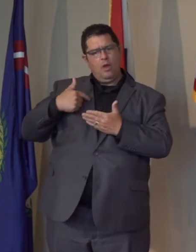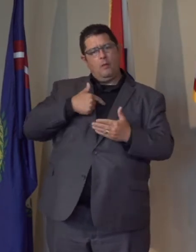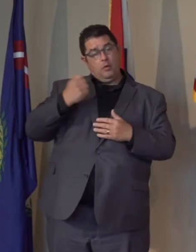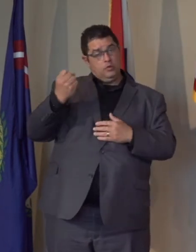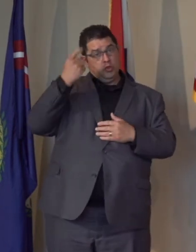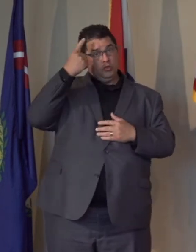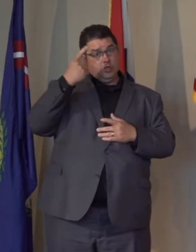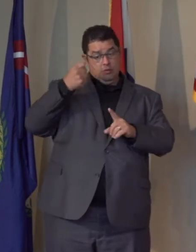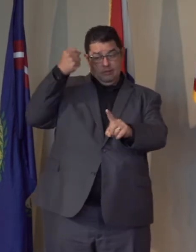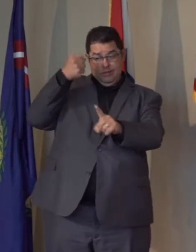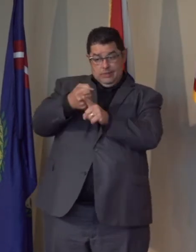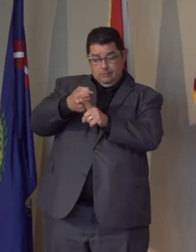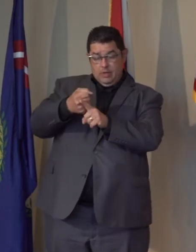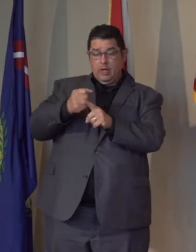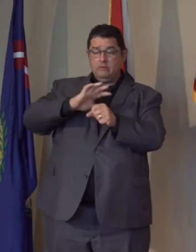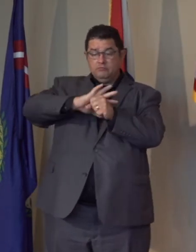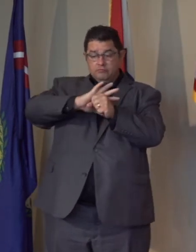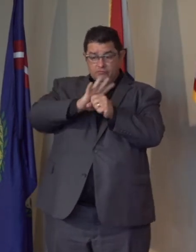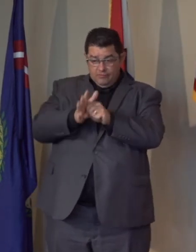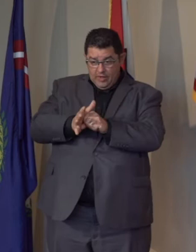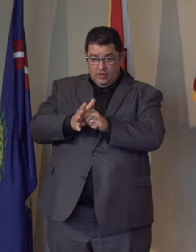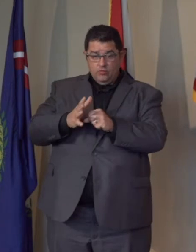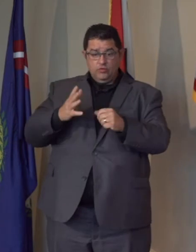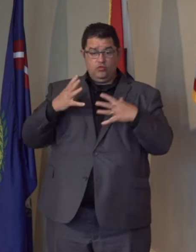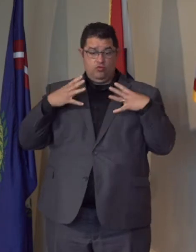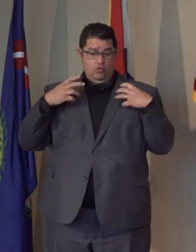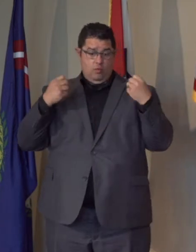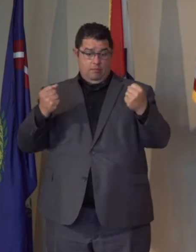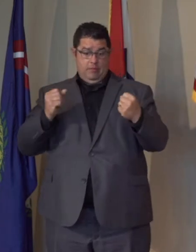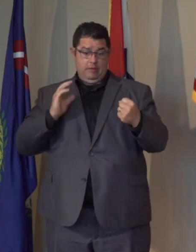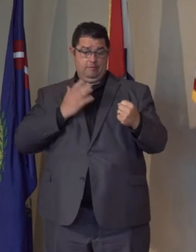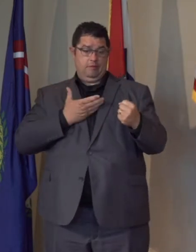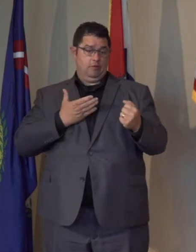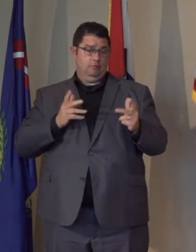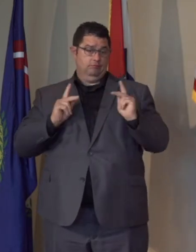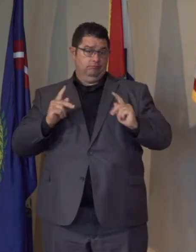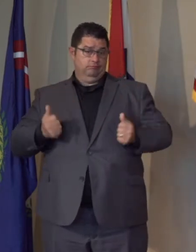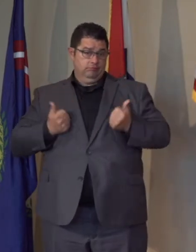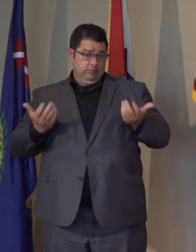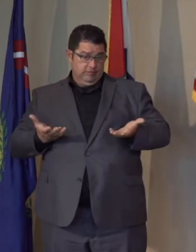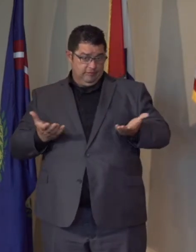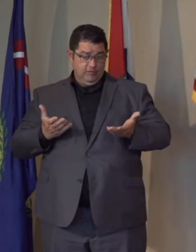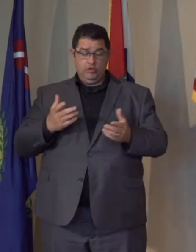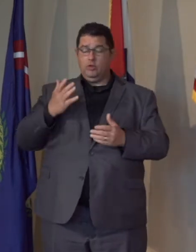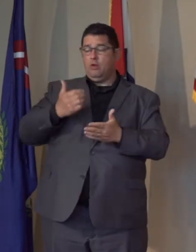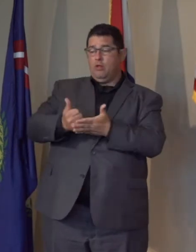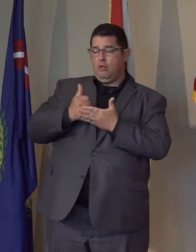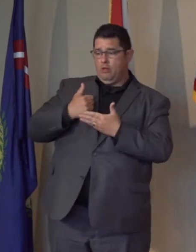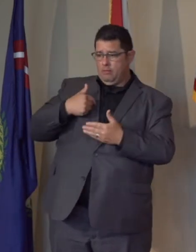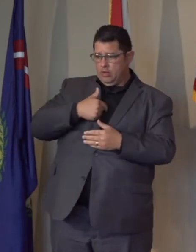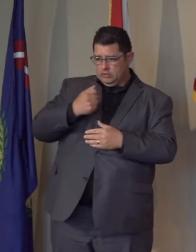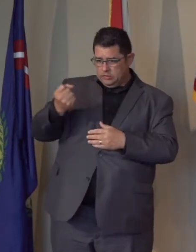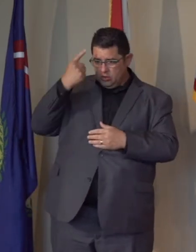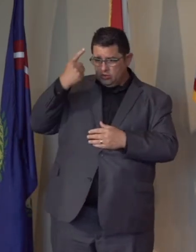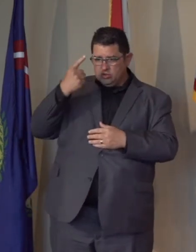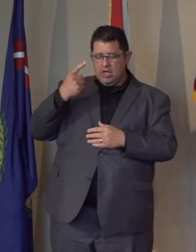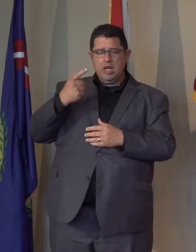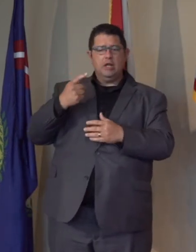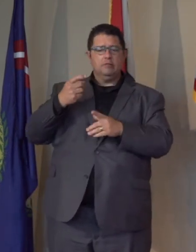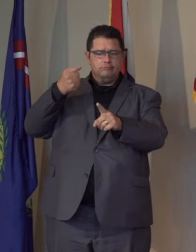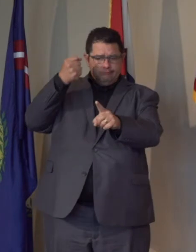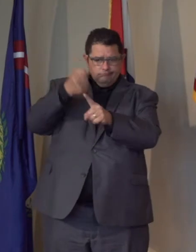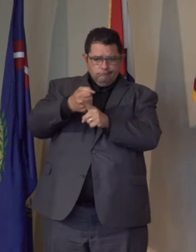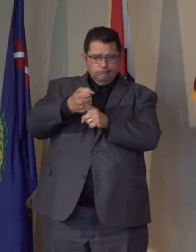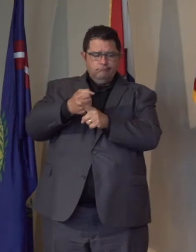the impact of the virus on the well-being of our county residents. It will help us understand the impact on racial